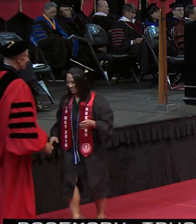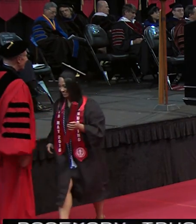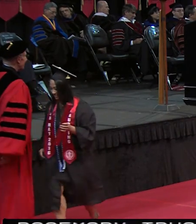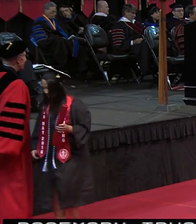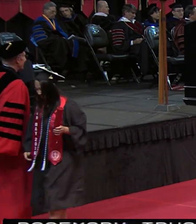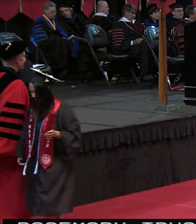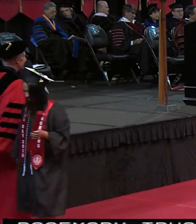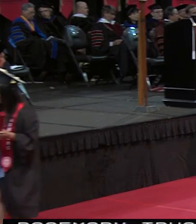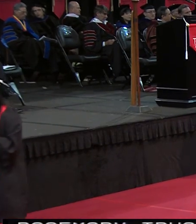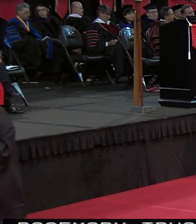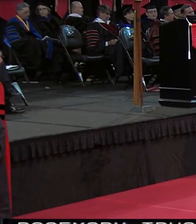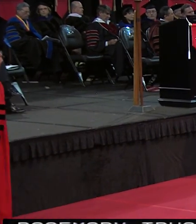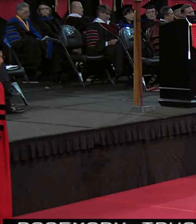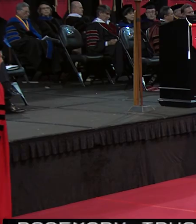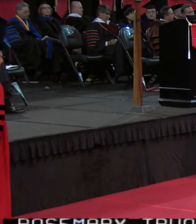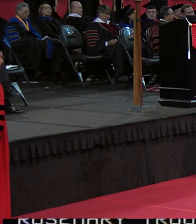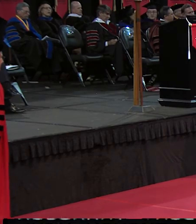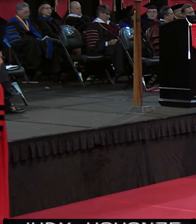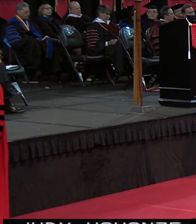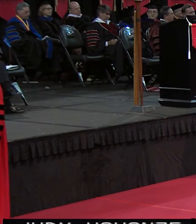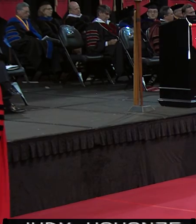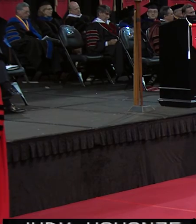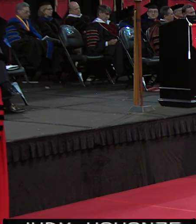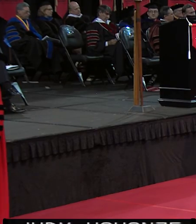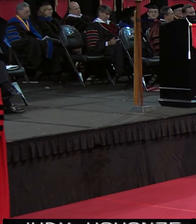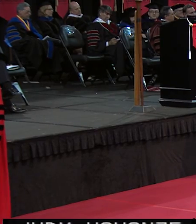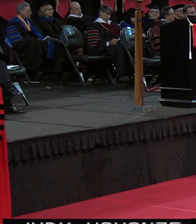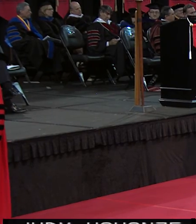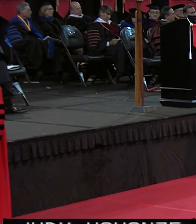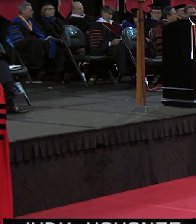Tamara Nicole Vital.